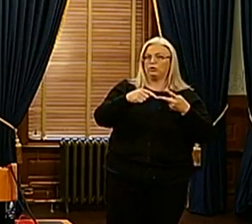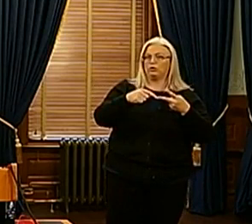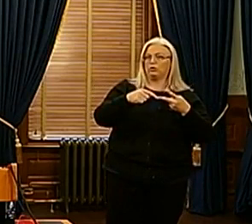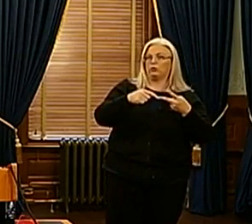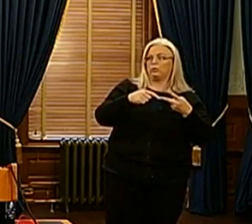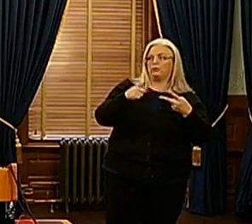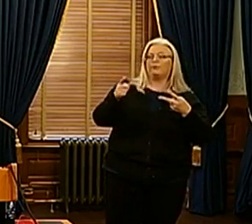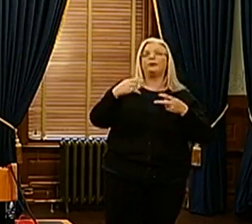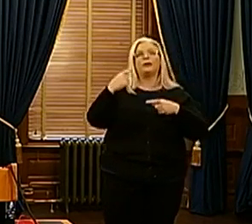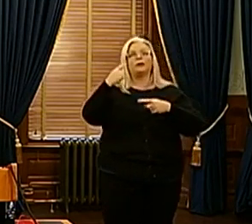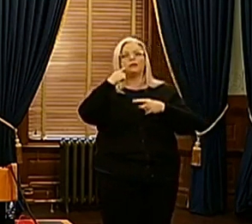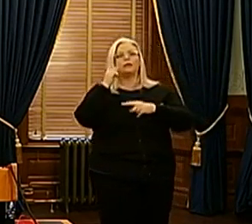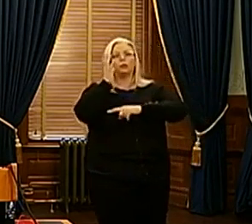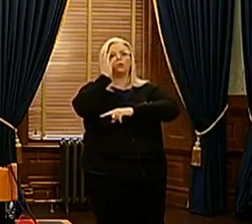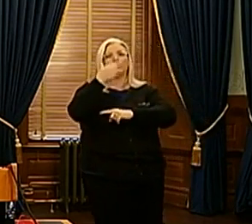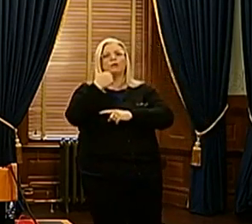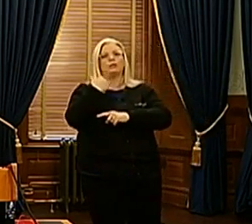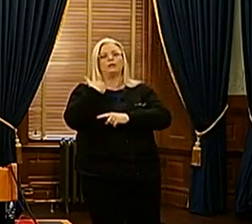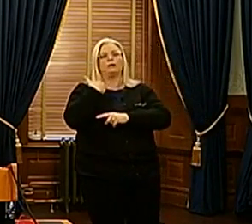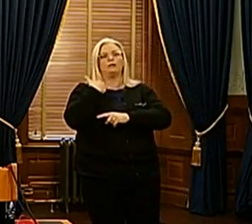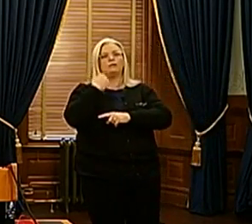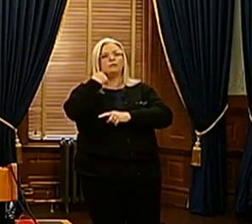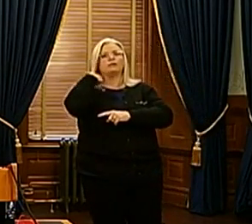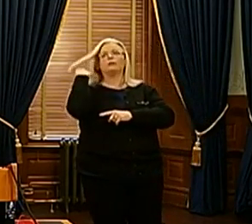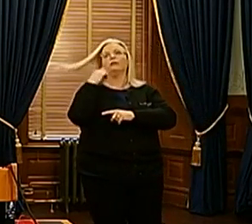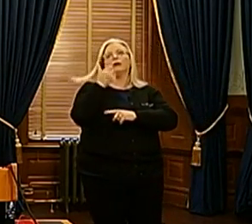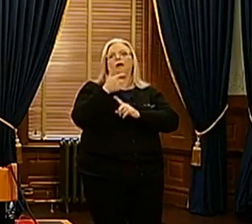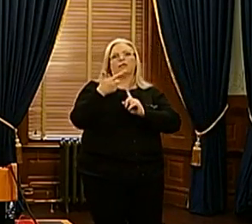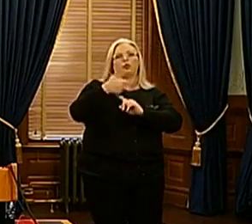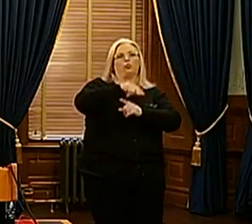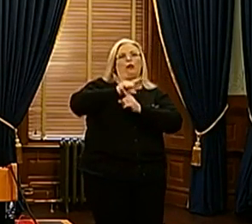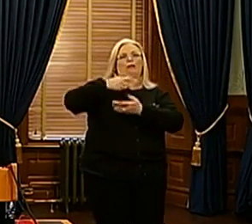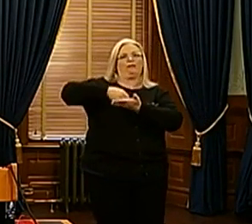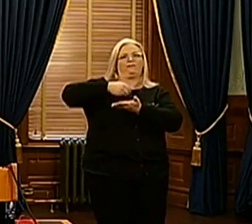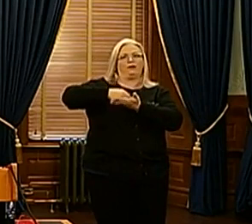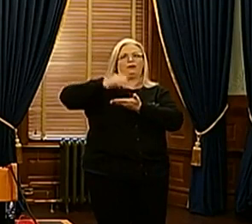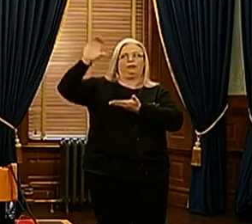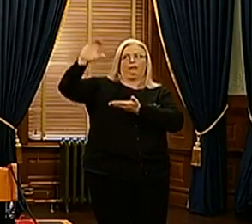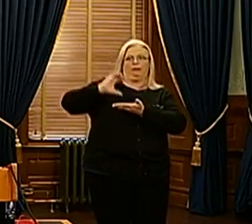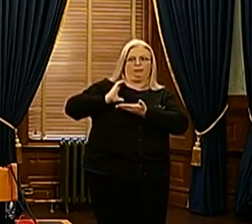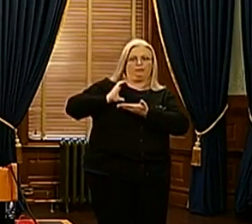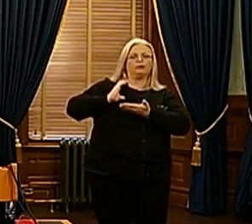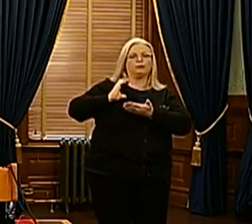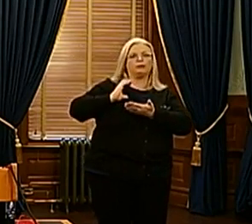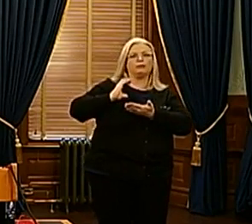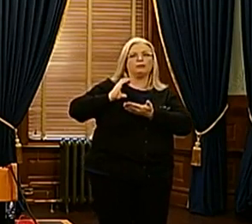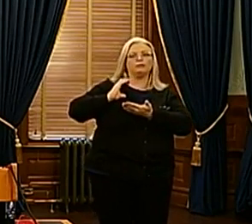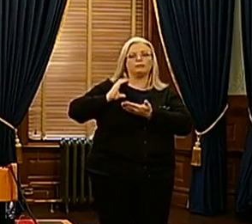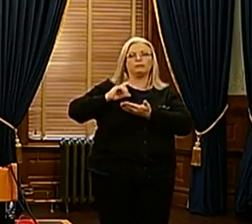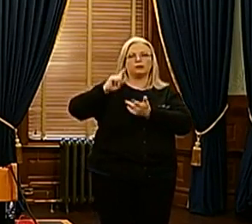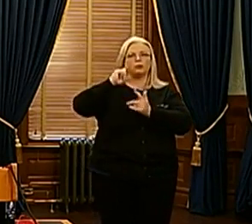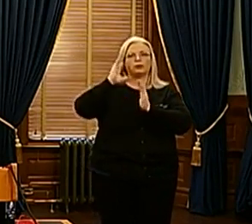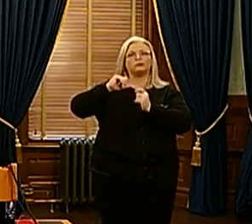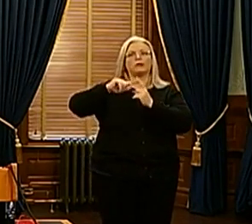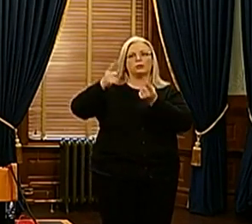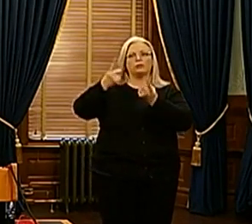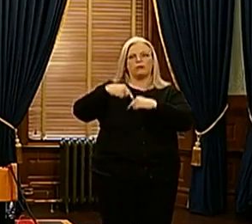I think there will be there is another round of funding that I expect will come.